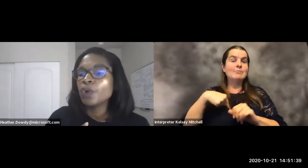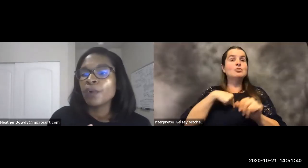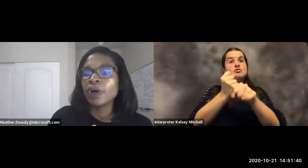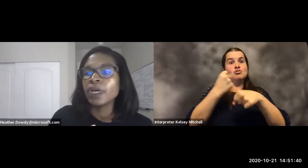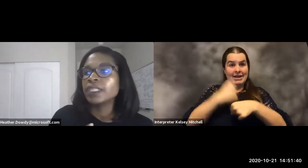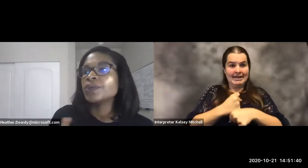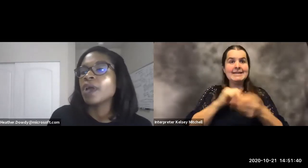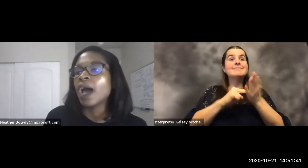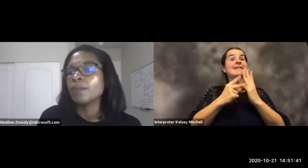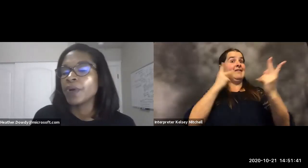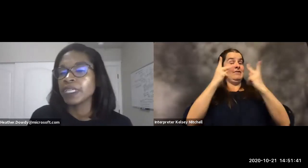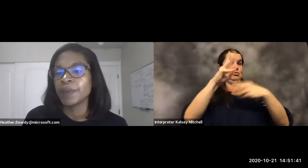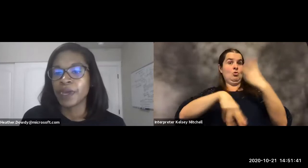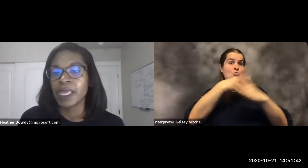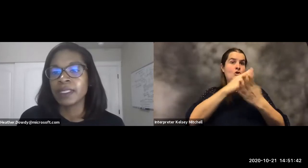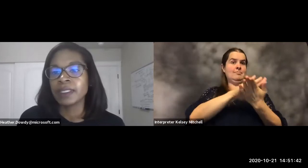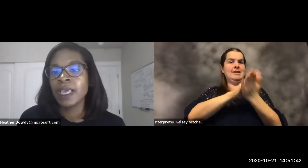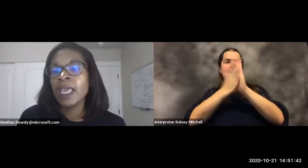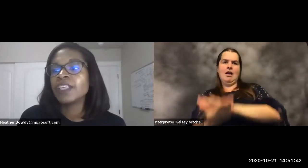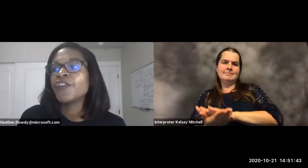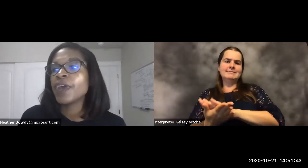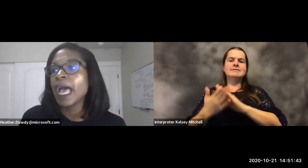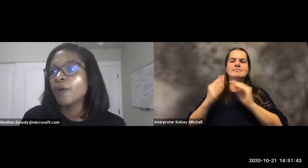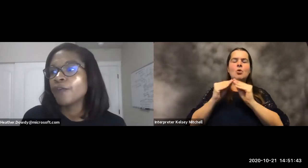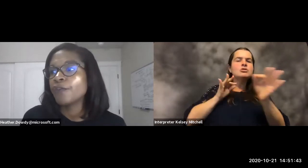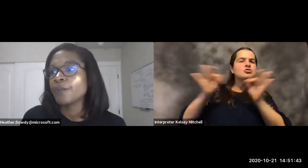the visual world into an audible experience.